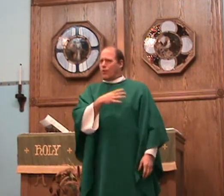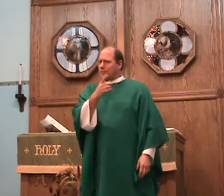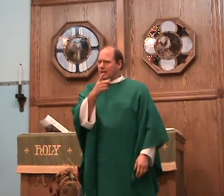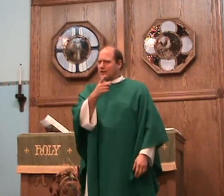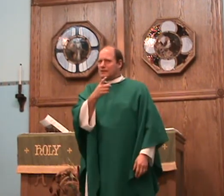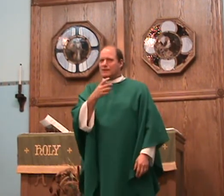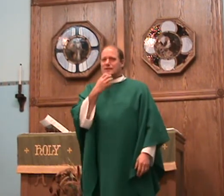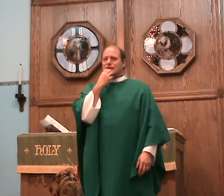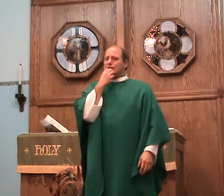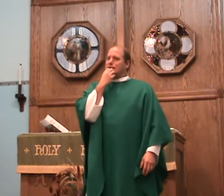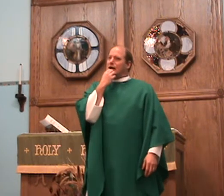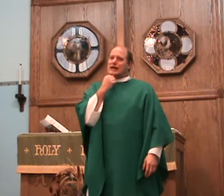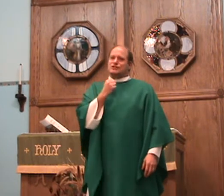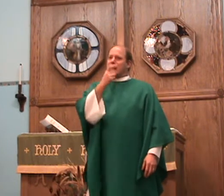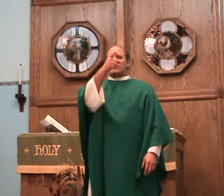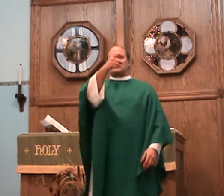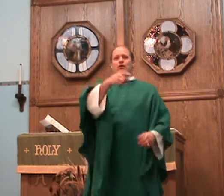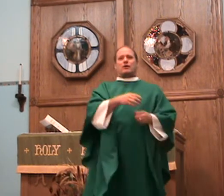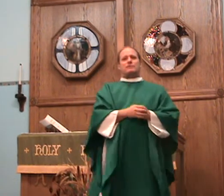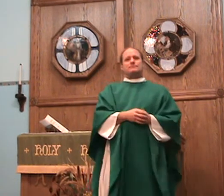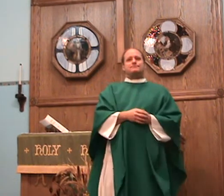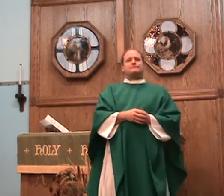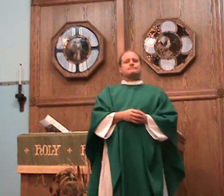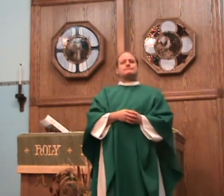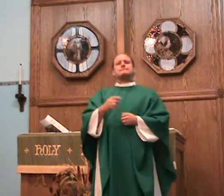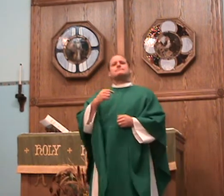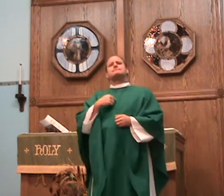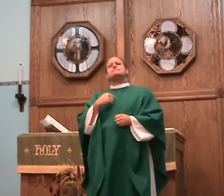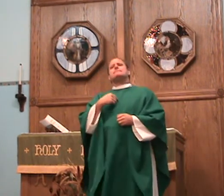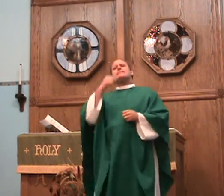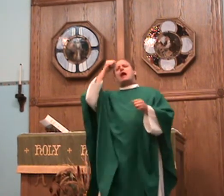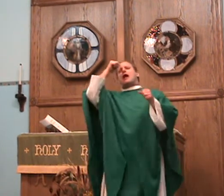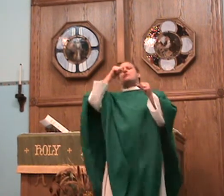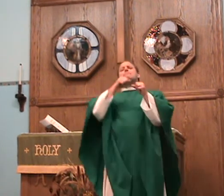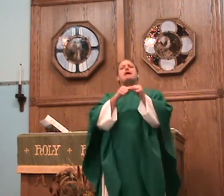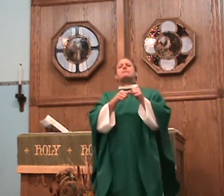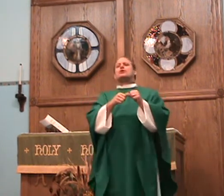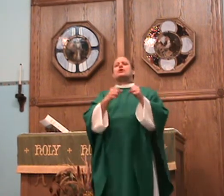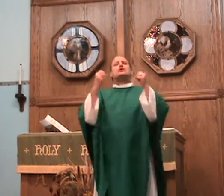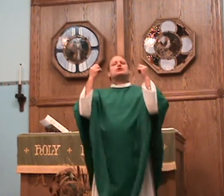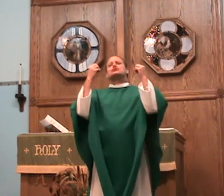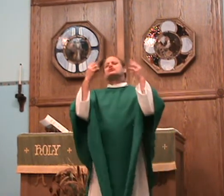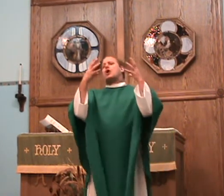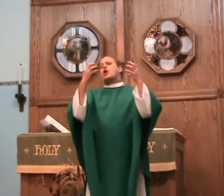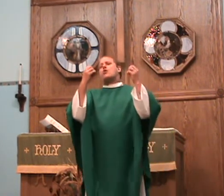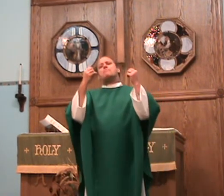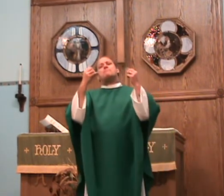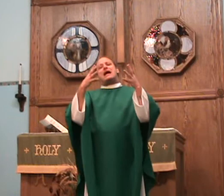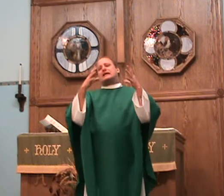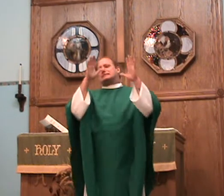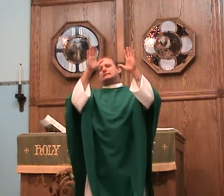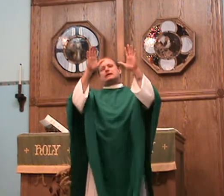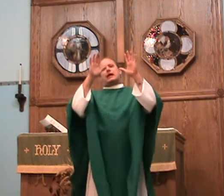woman. I cherish her. I remember so many